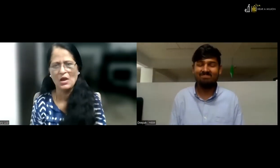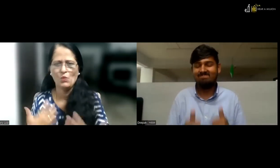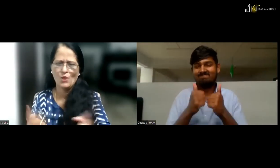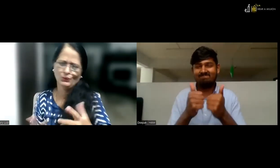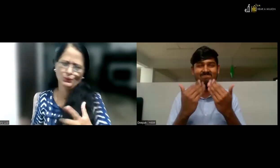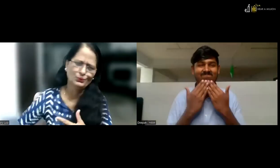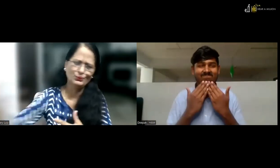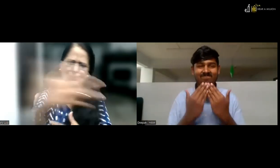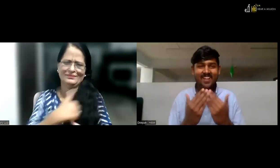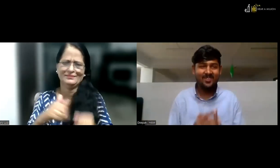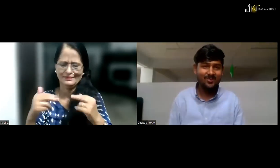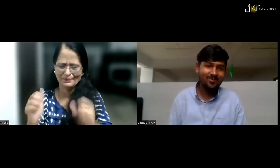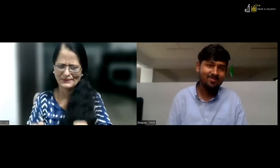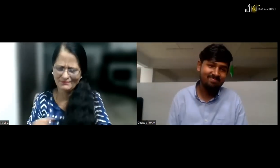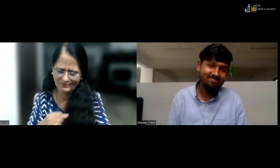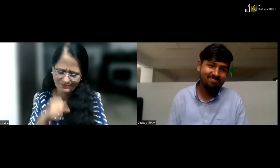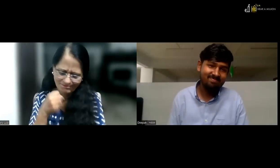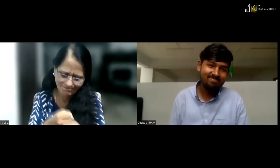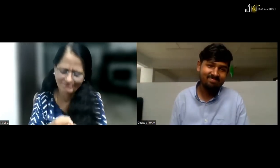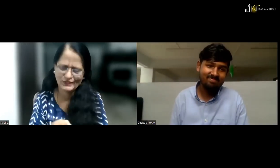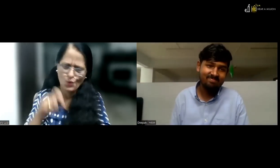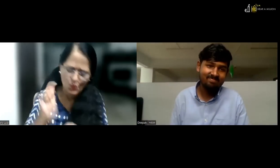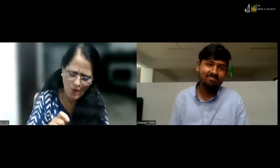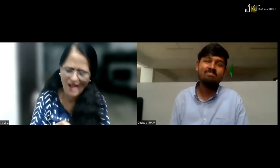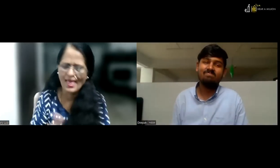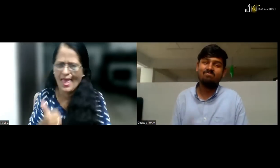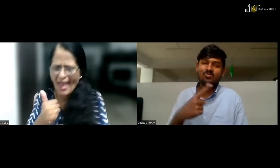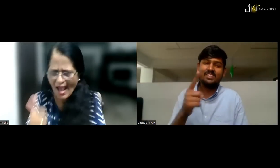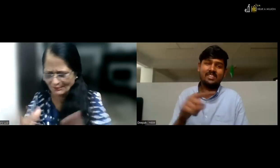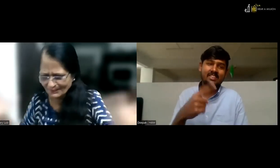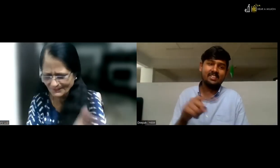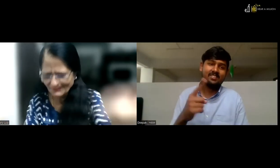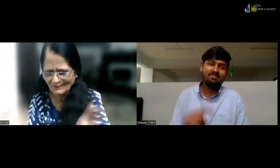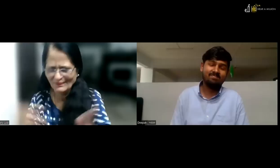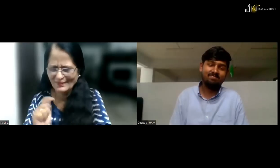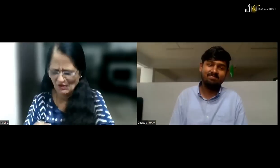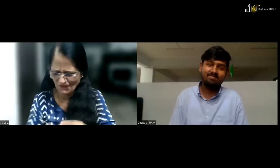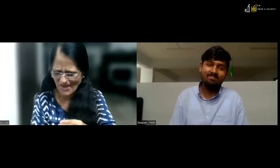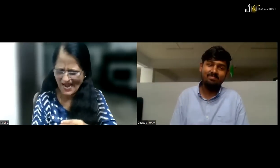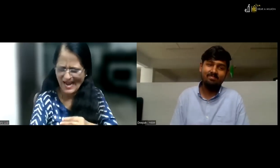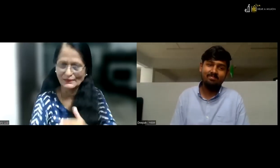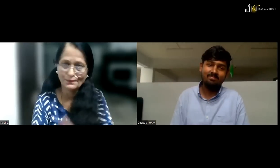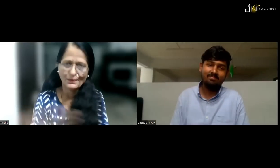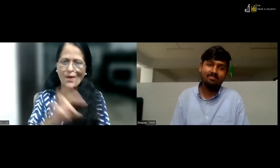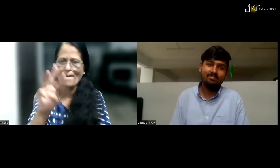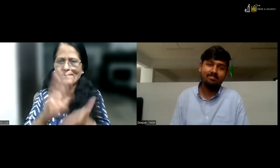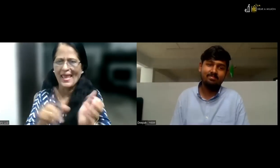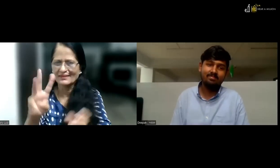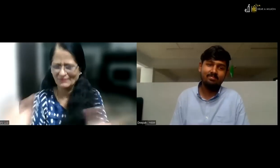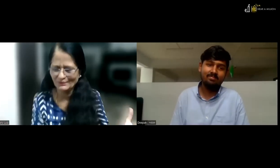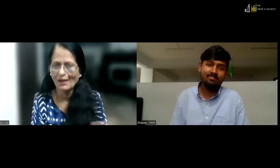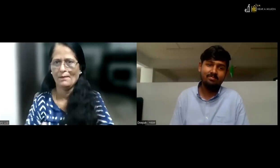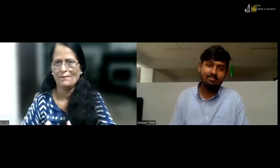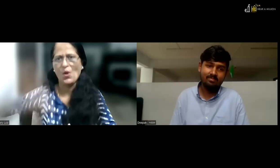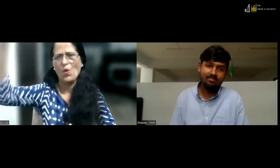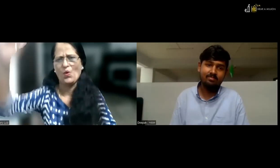the Indian Sign Language to be recognized by everyone. We wanted the good motive, the good work